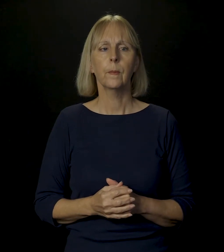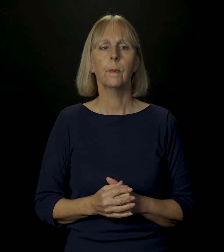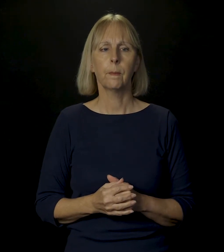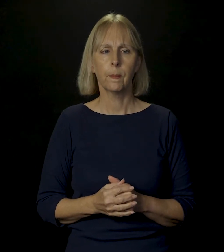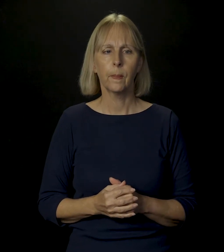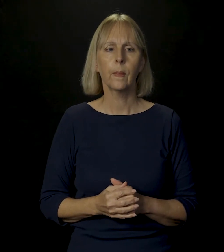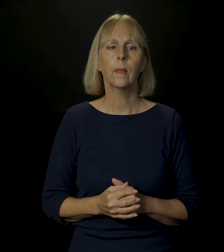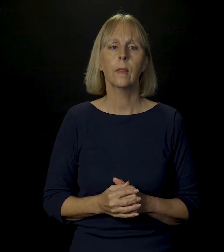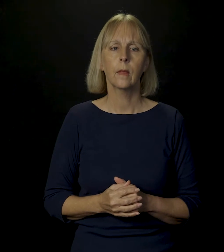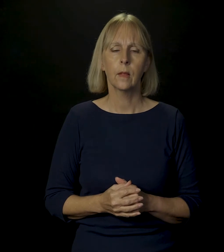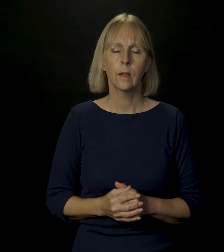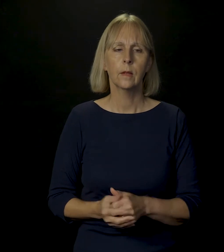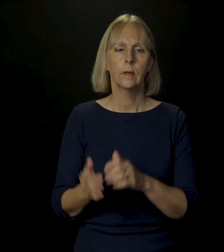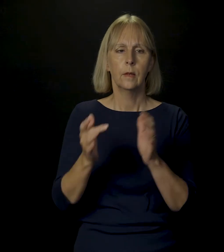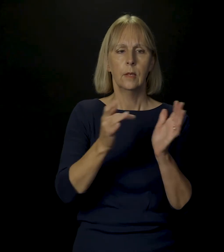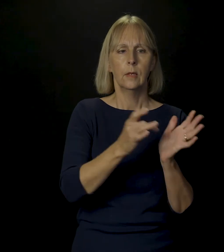Jesus